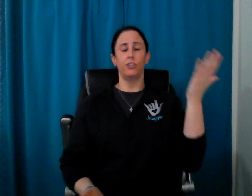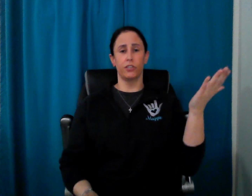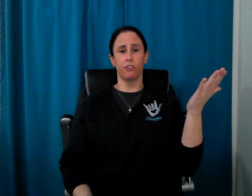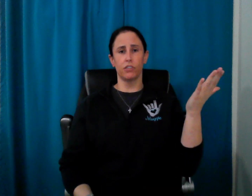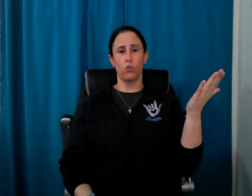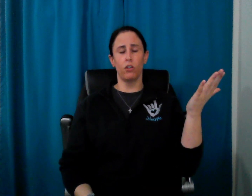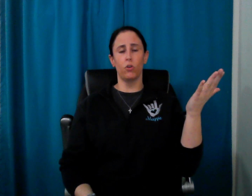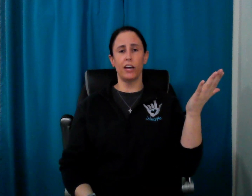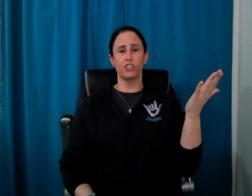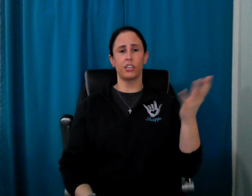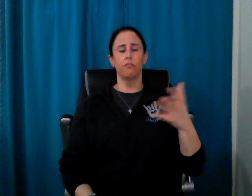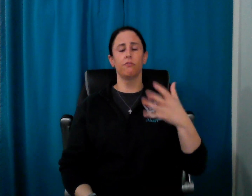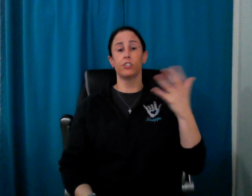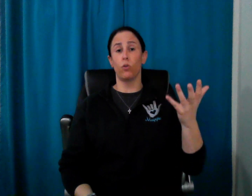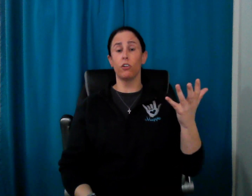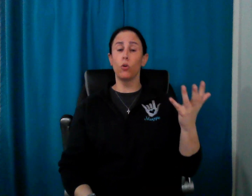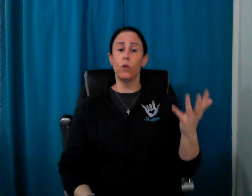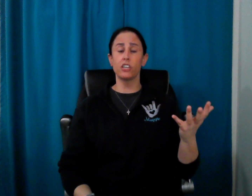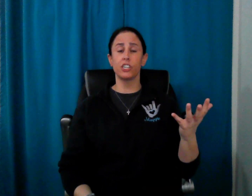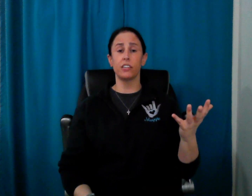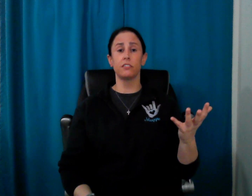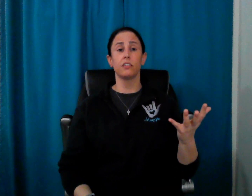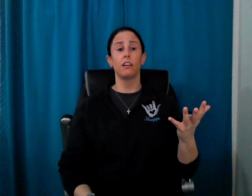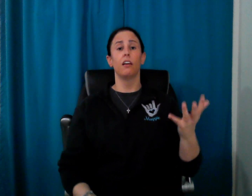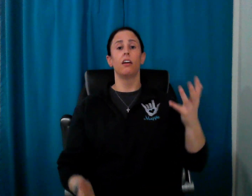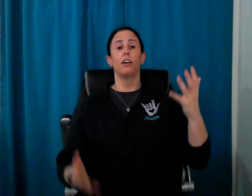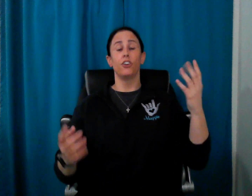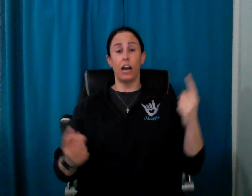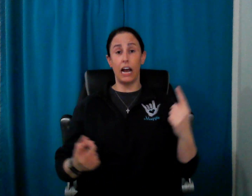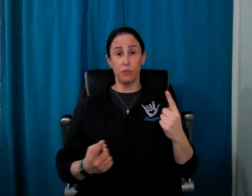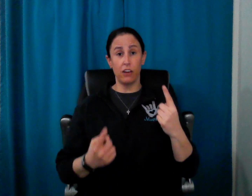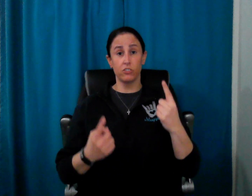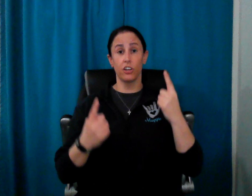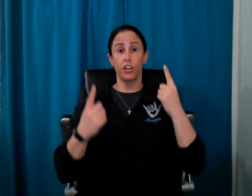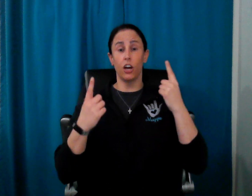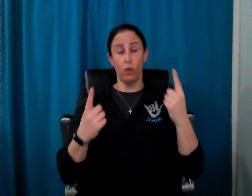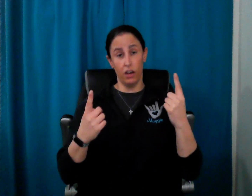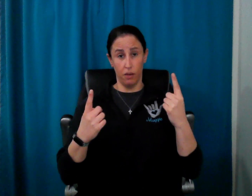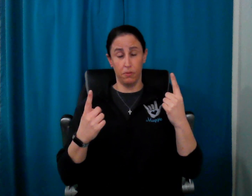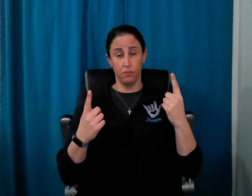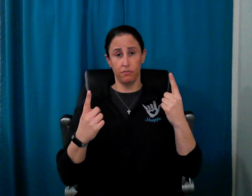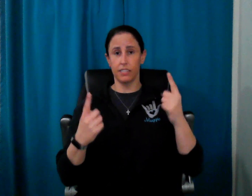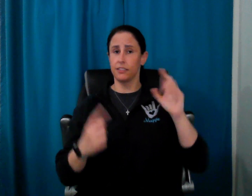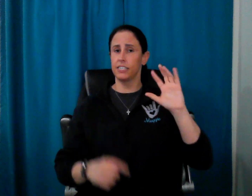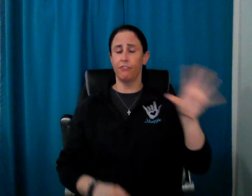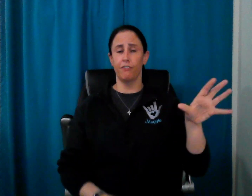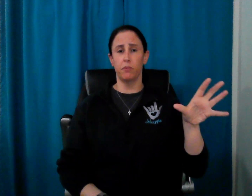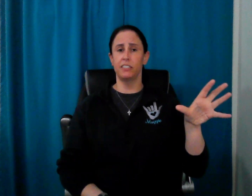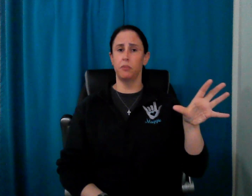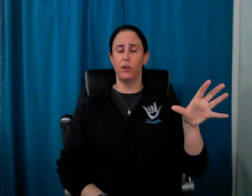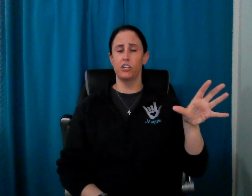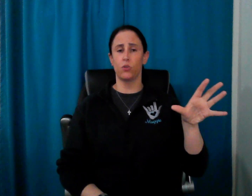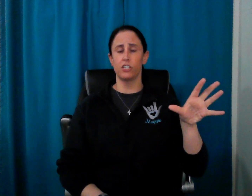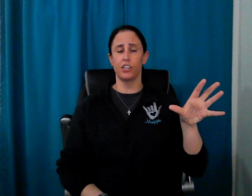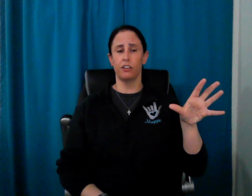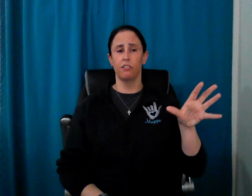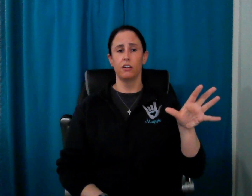Using a rhetorical question. Rhetorical questions, your eyebrows go up. This is different from a WH question.